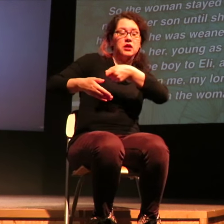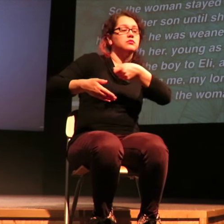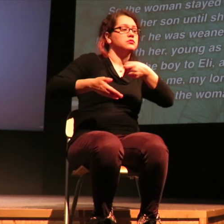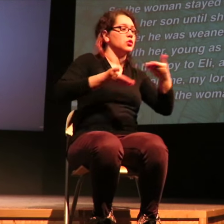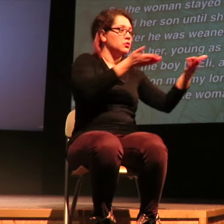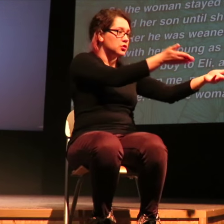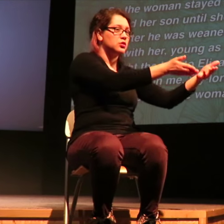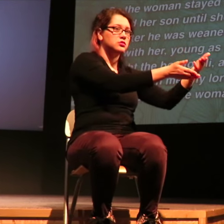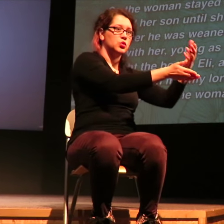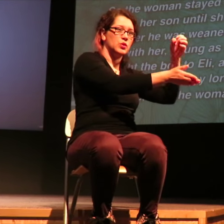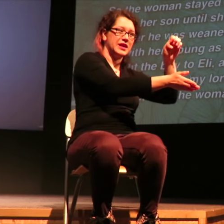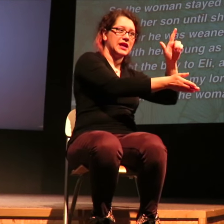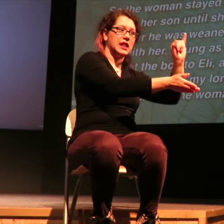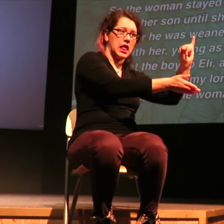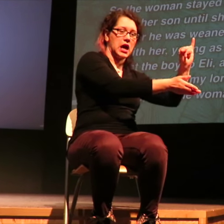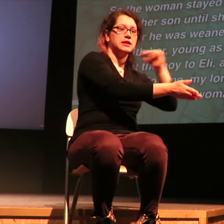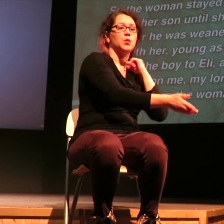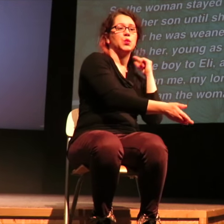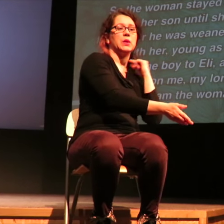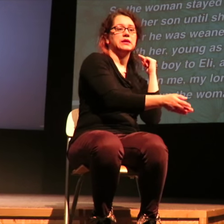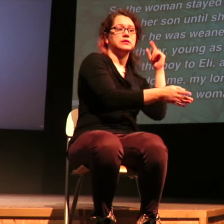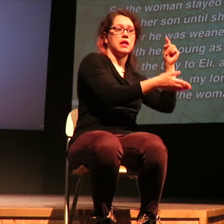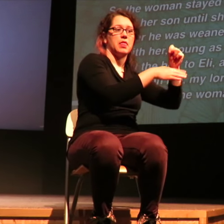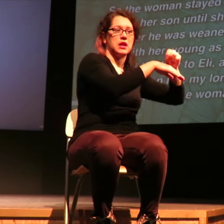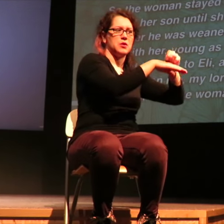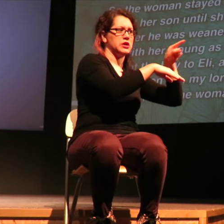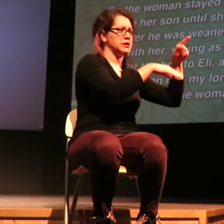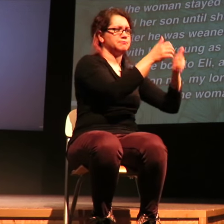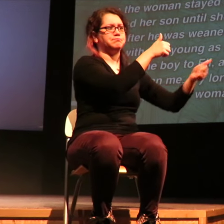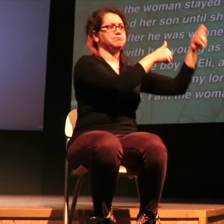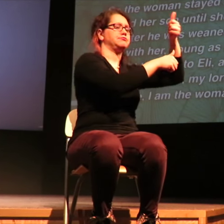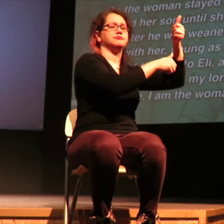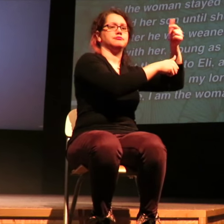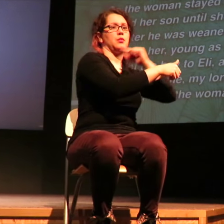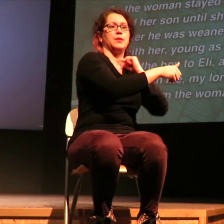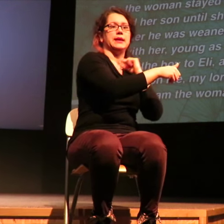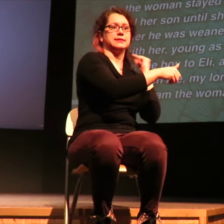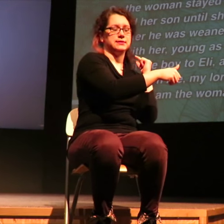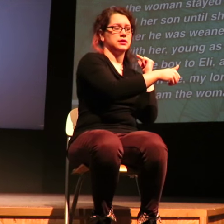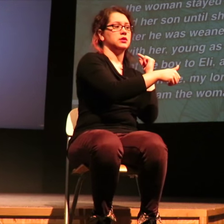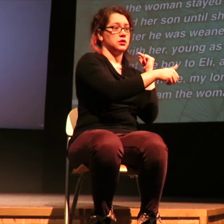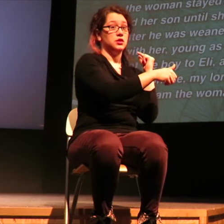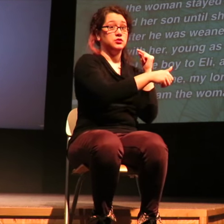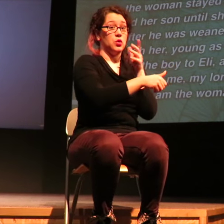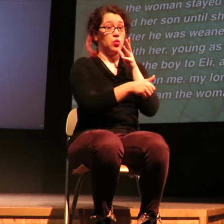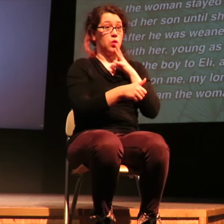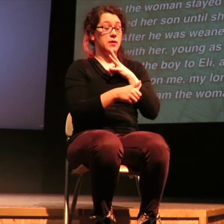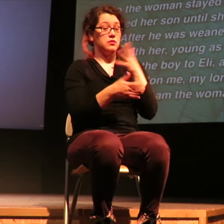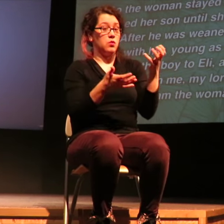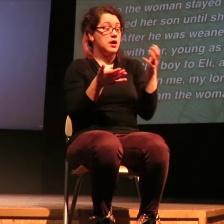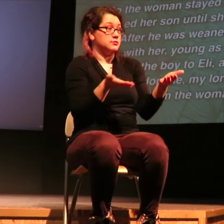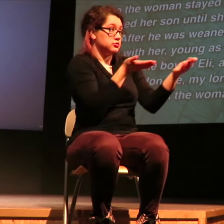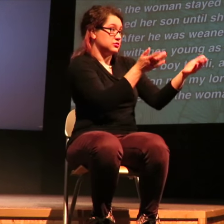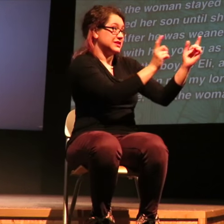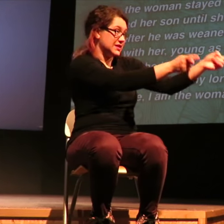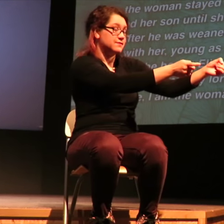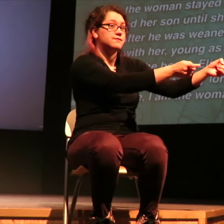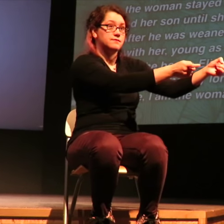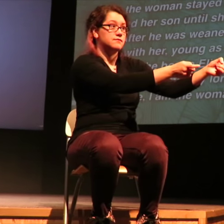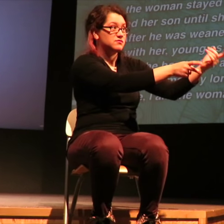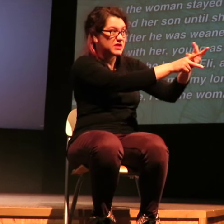Eli, and Eli is the priest at the temple. He's like a big dog. He's the big shot. And so she wants to place him in